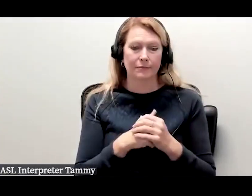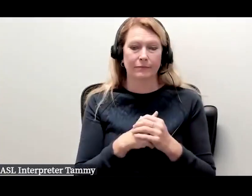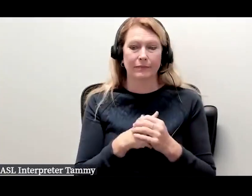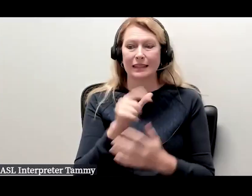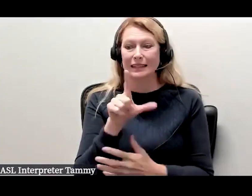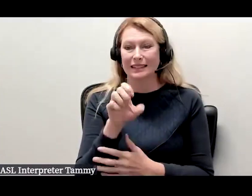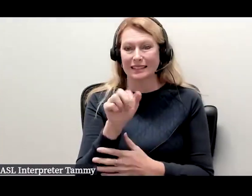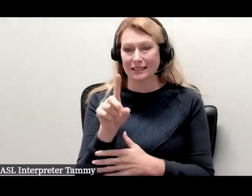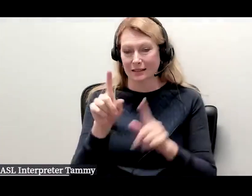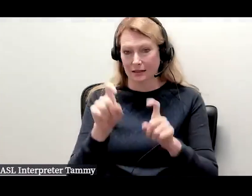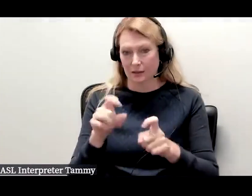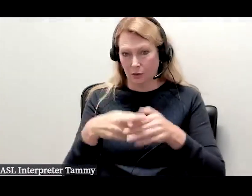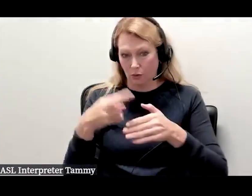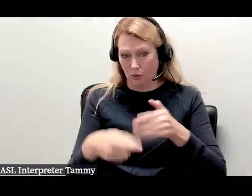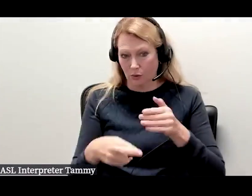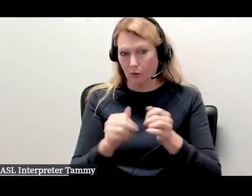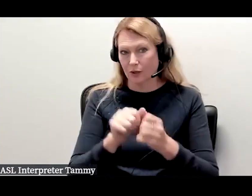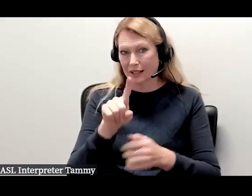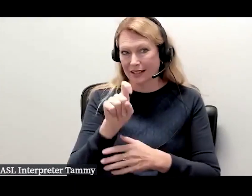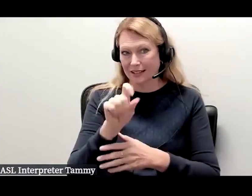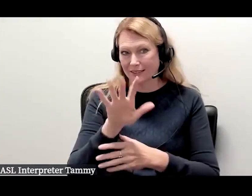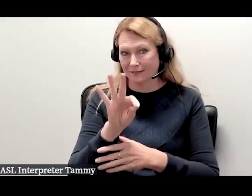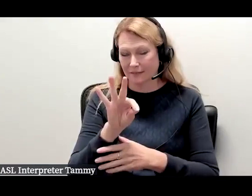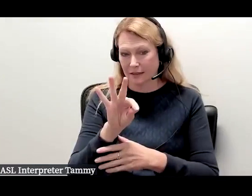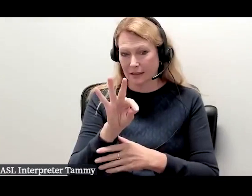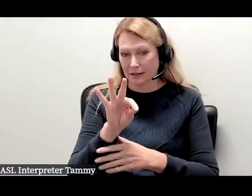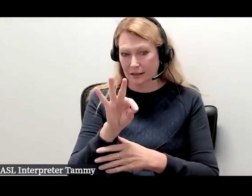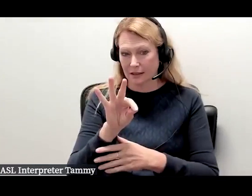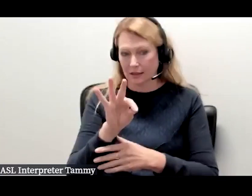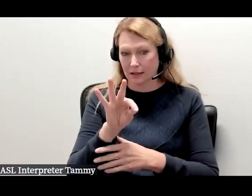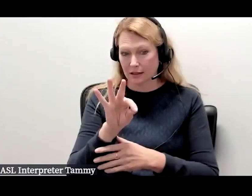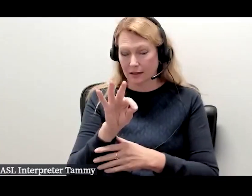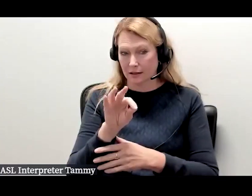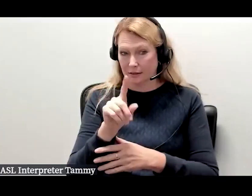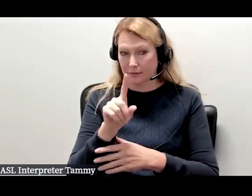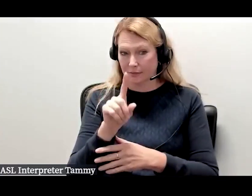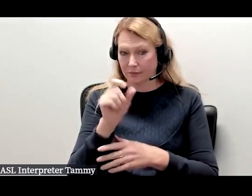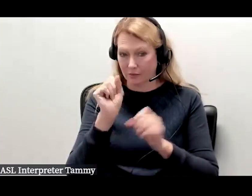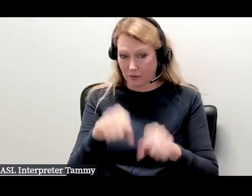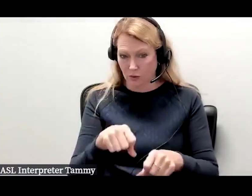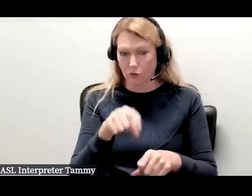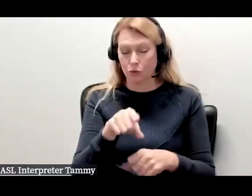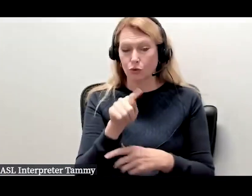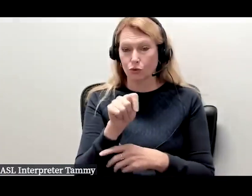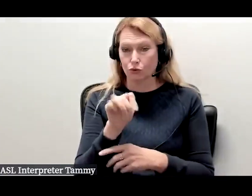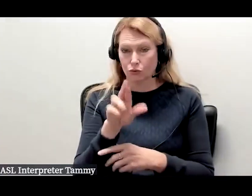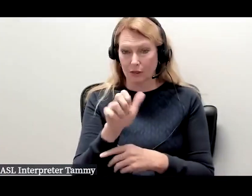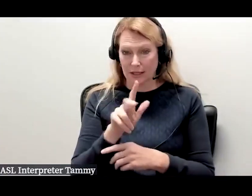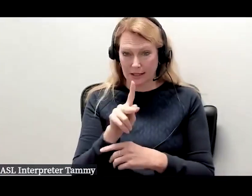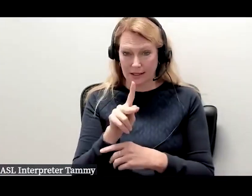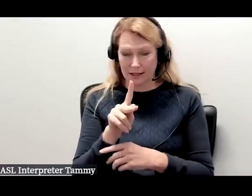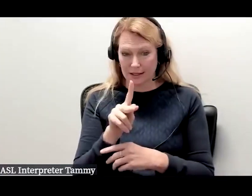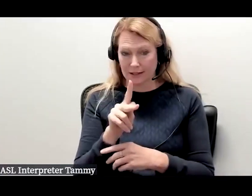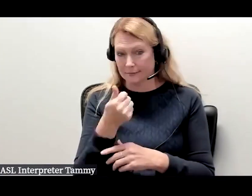test results on the 159 that you've gotten back, were y'all able to track any similarities